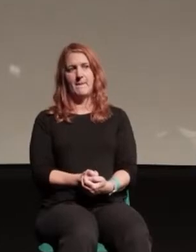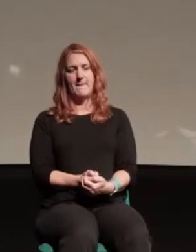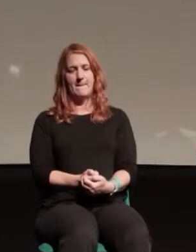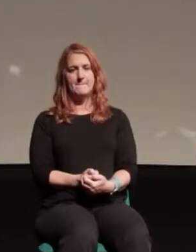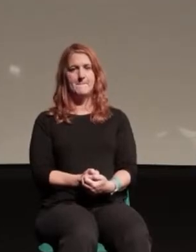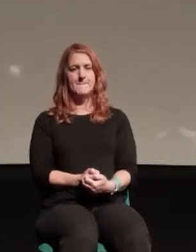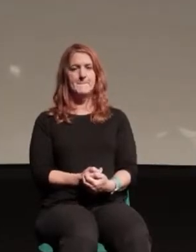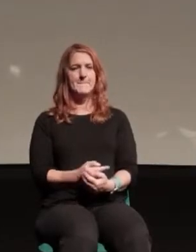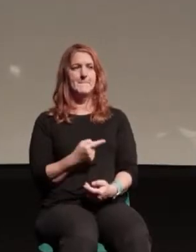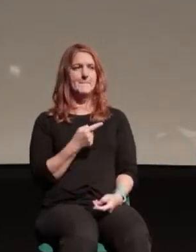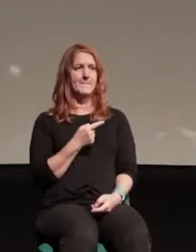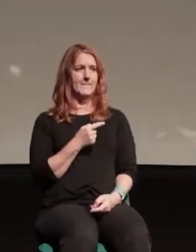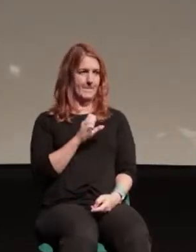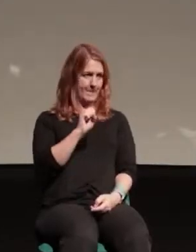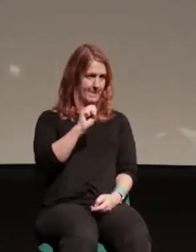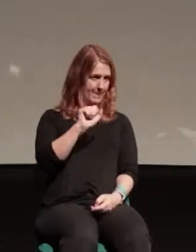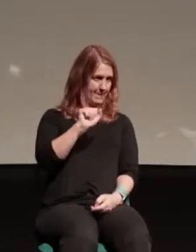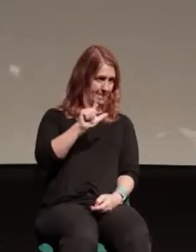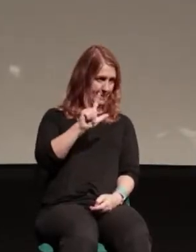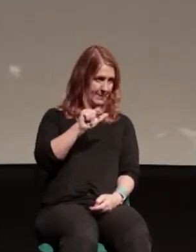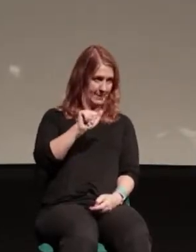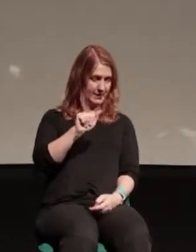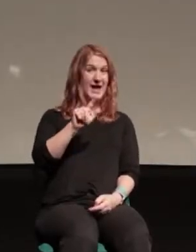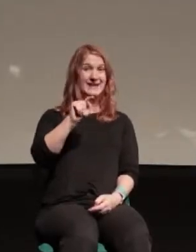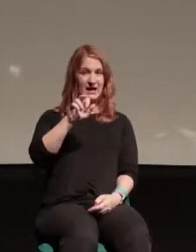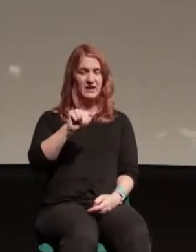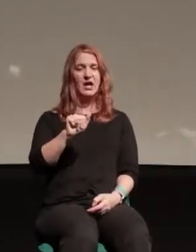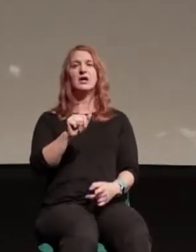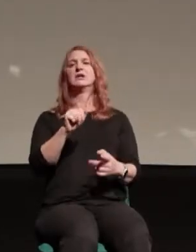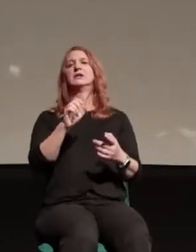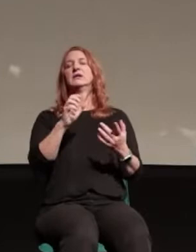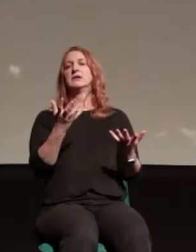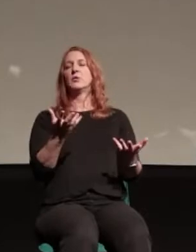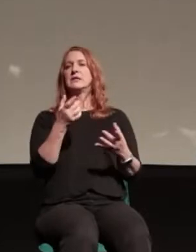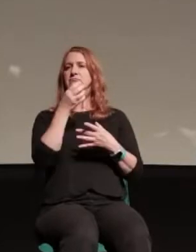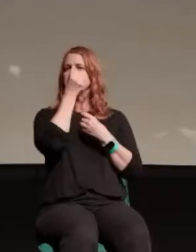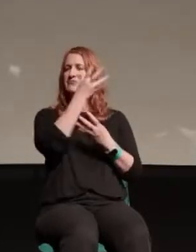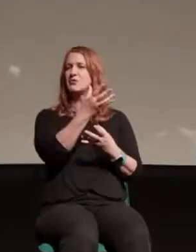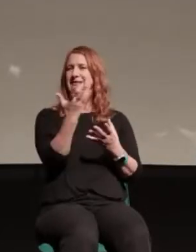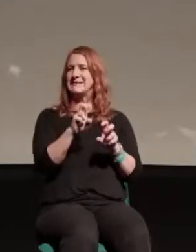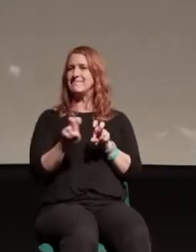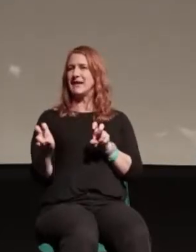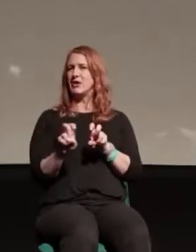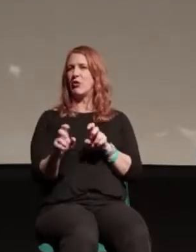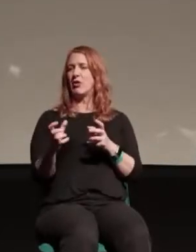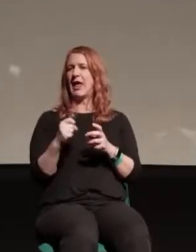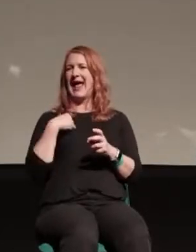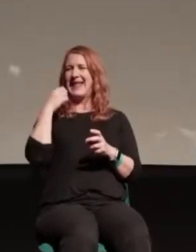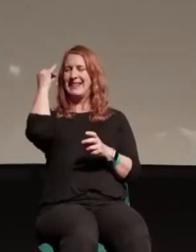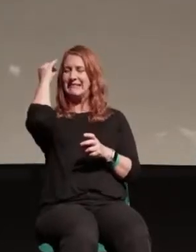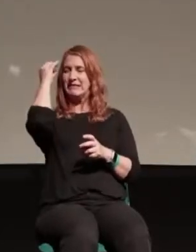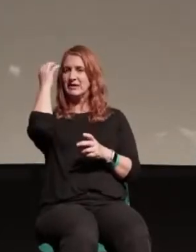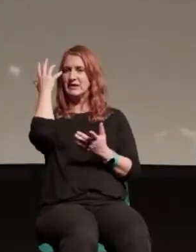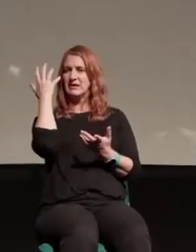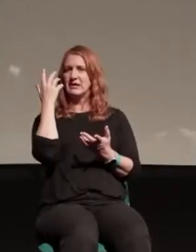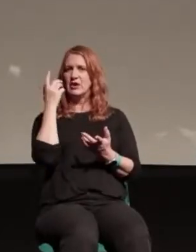In terms of one thing that's changing that I wanted to speak to, I don't know if this is the right part of the panel, but in thinking about